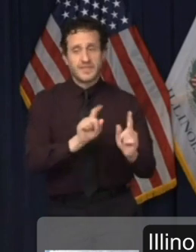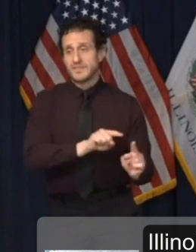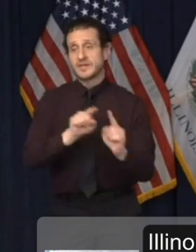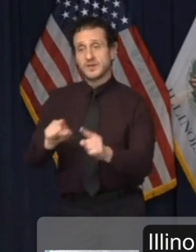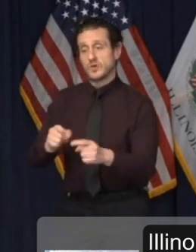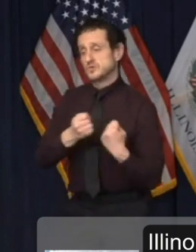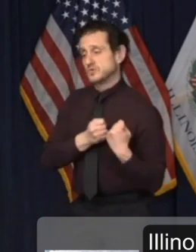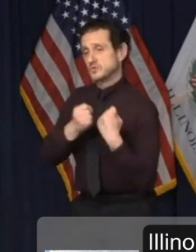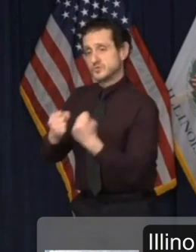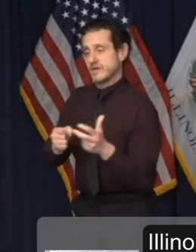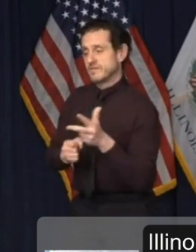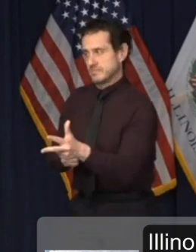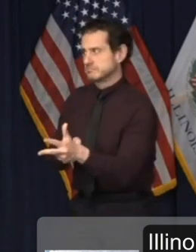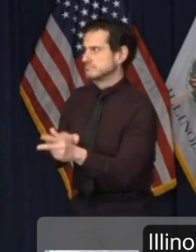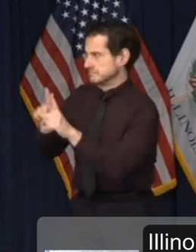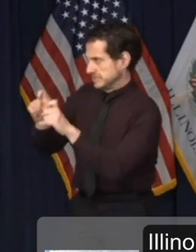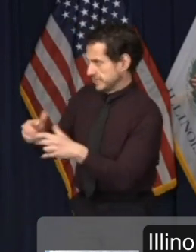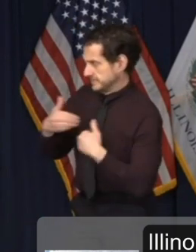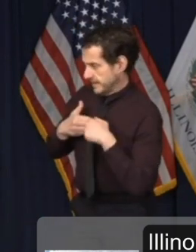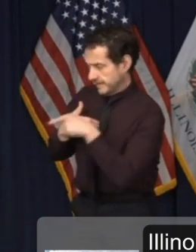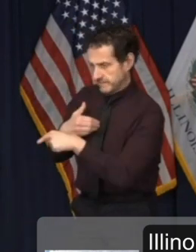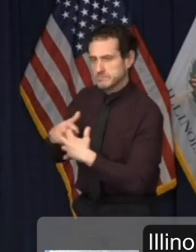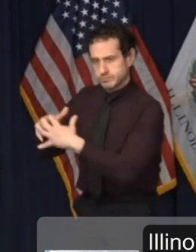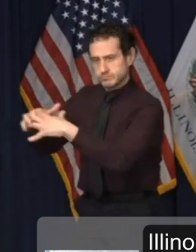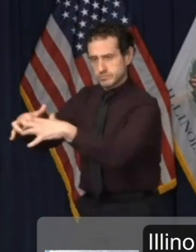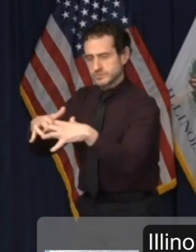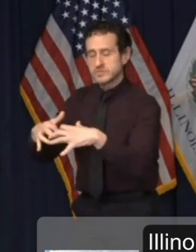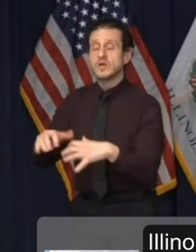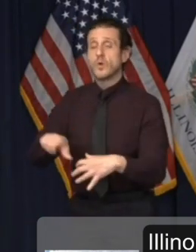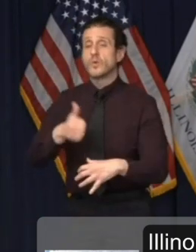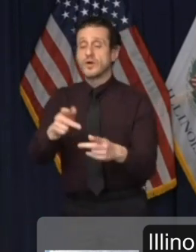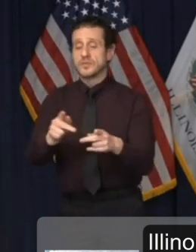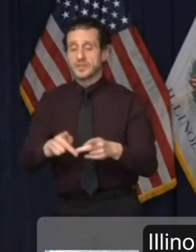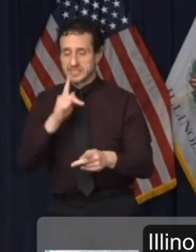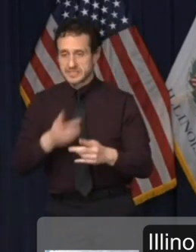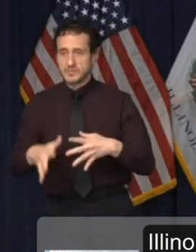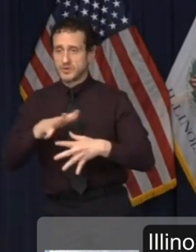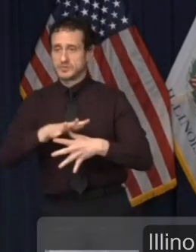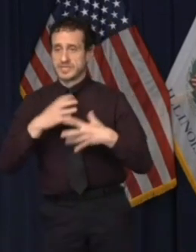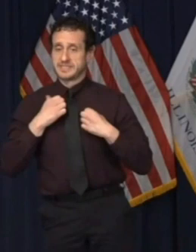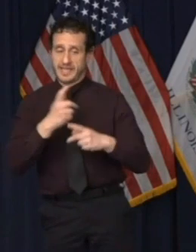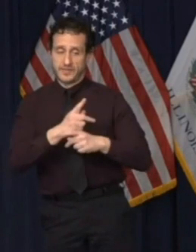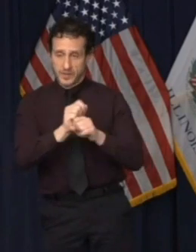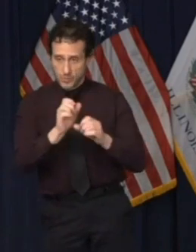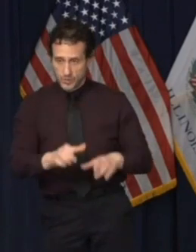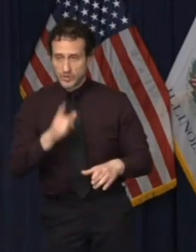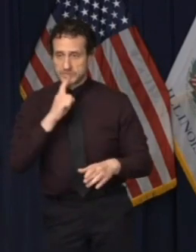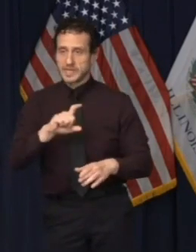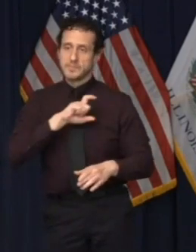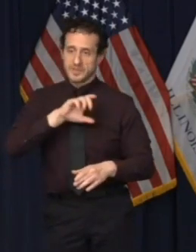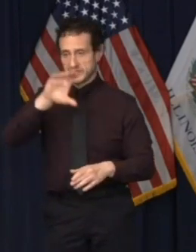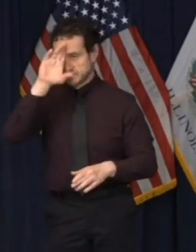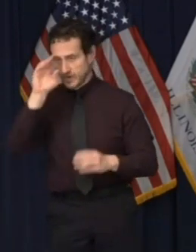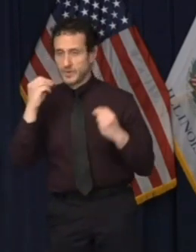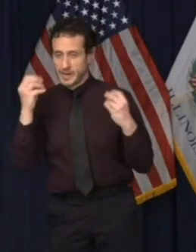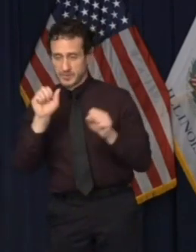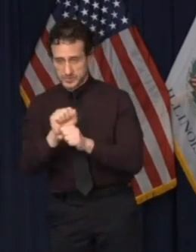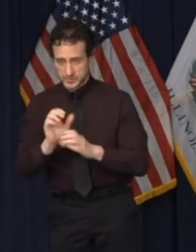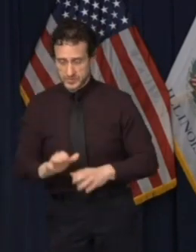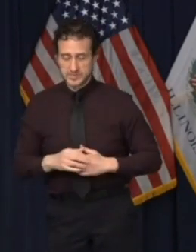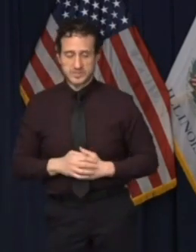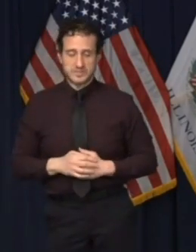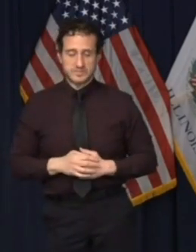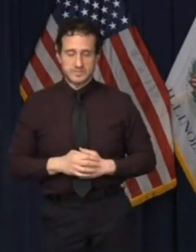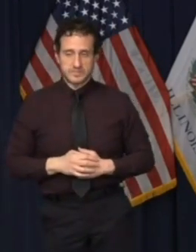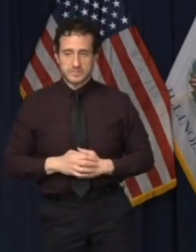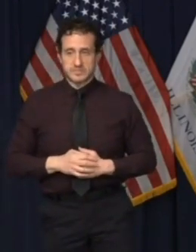sites and other hospital locations that prioritized healthcare workers and first responders. As swabs and